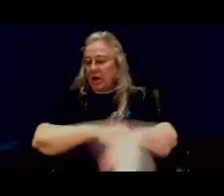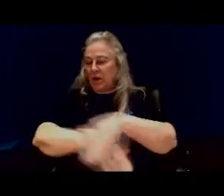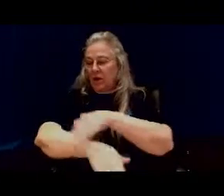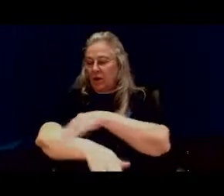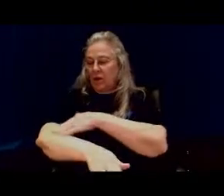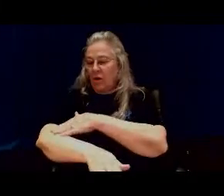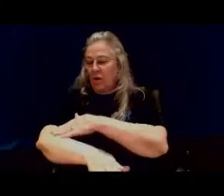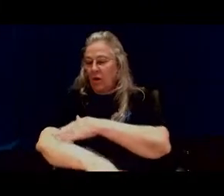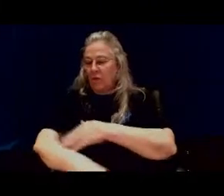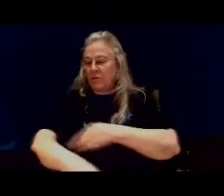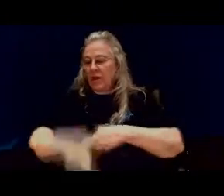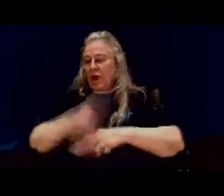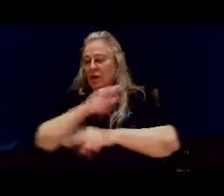everlasting arms.